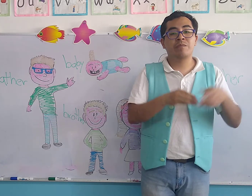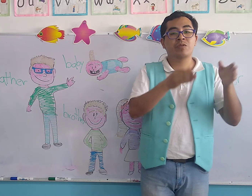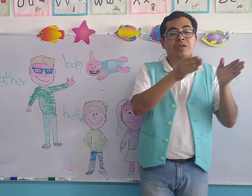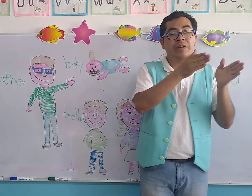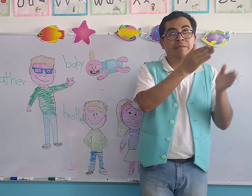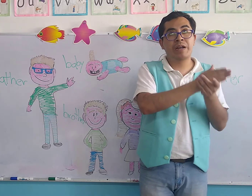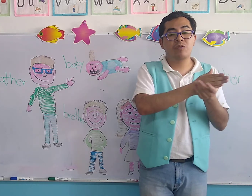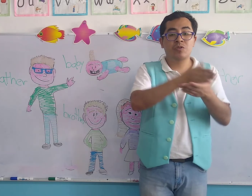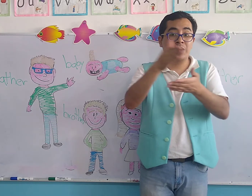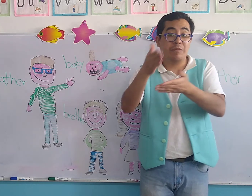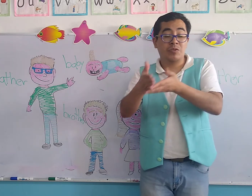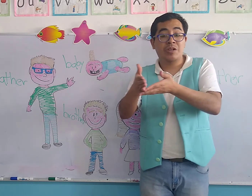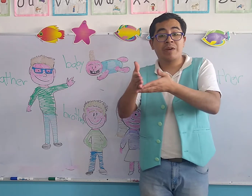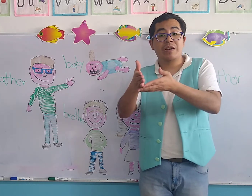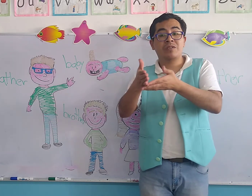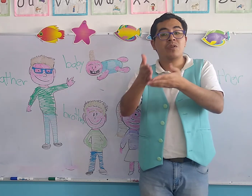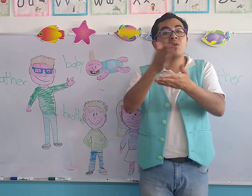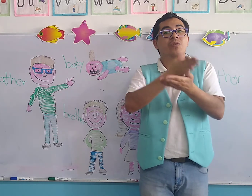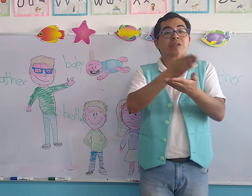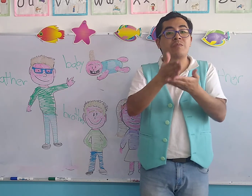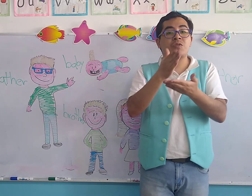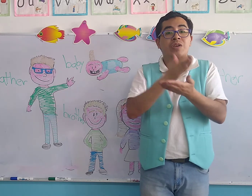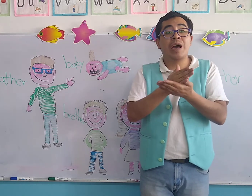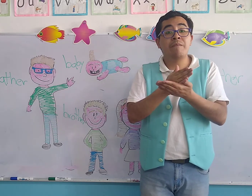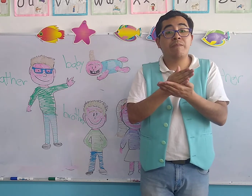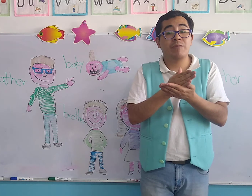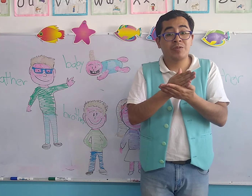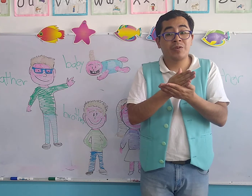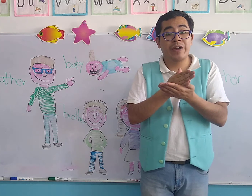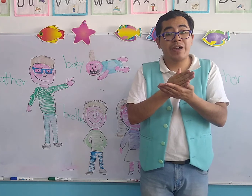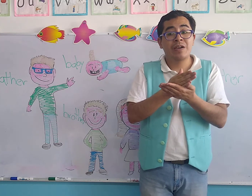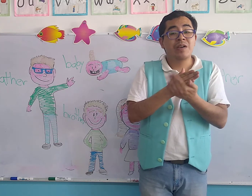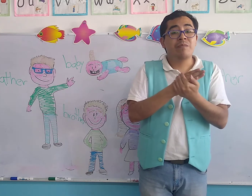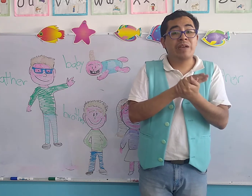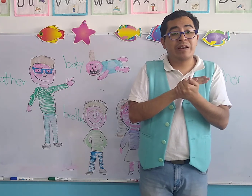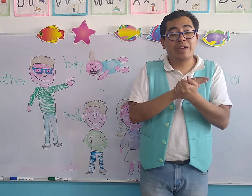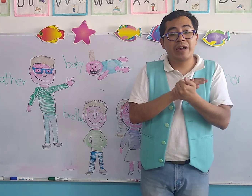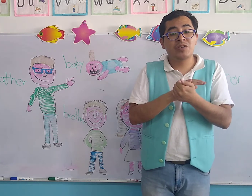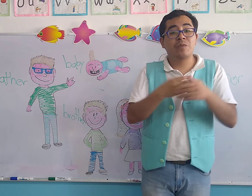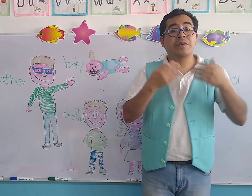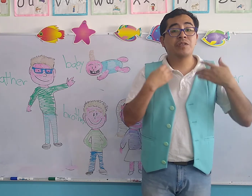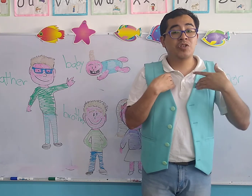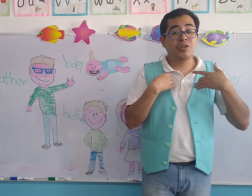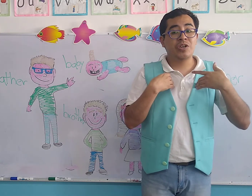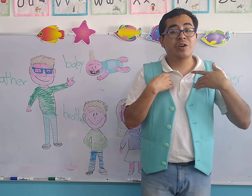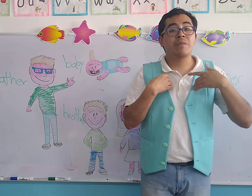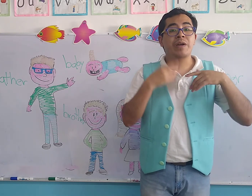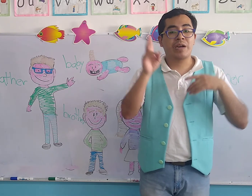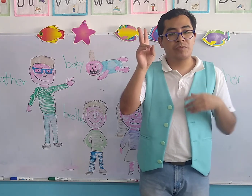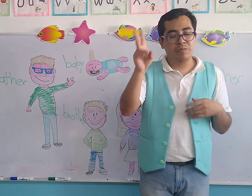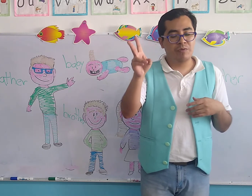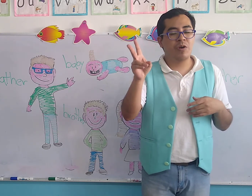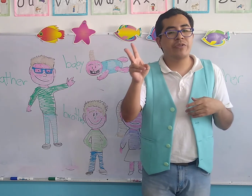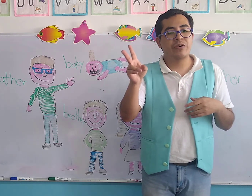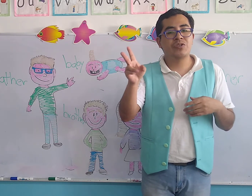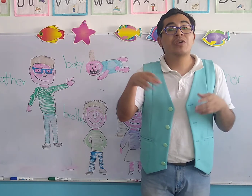tenemos hermanos, o tenemos hermanas, o tenemos ambos, okay? In the case of the teacher Jacob, I have 2 brothers.